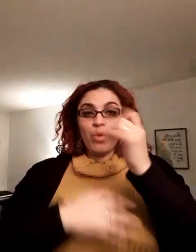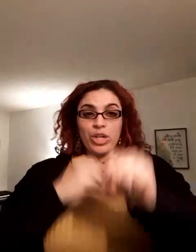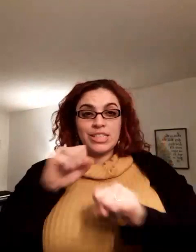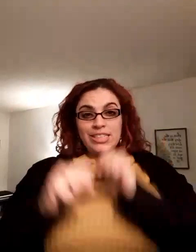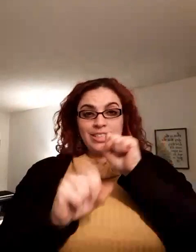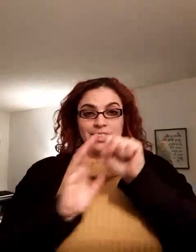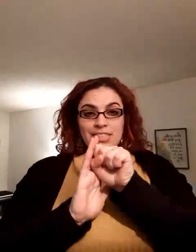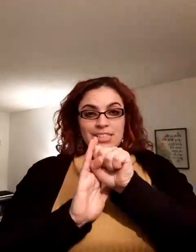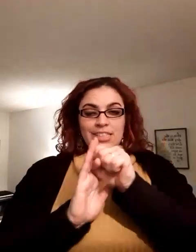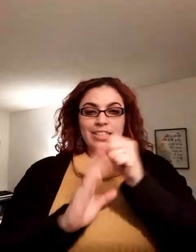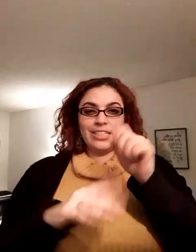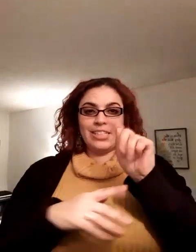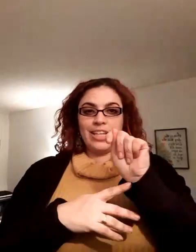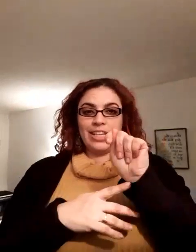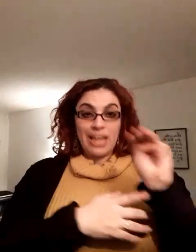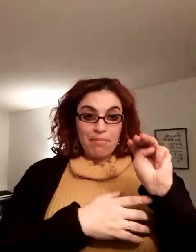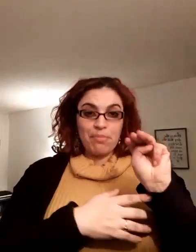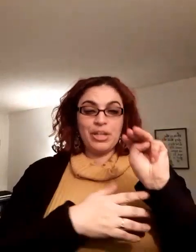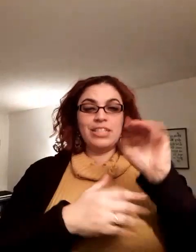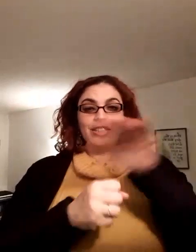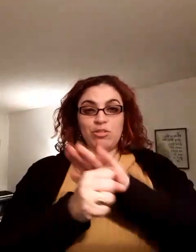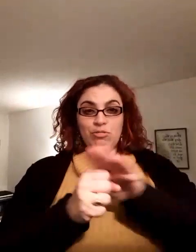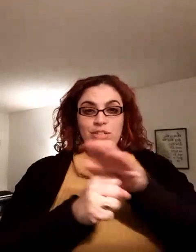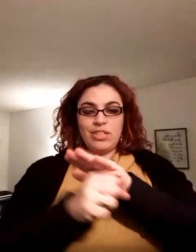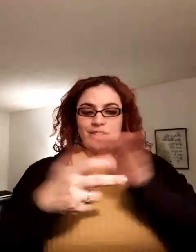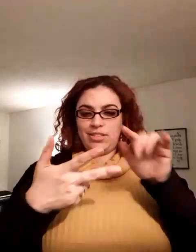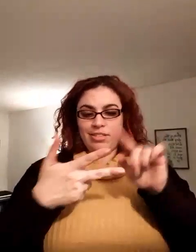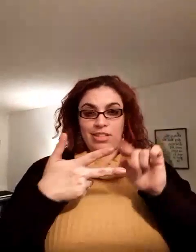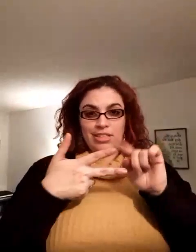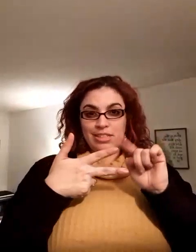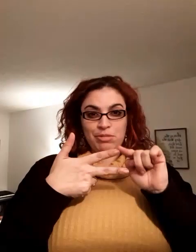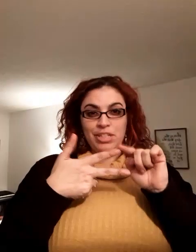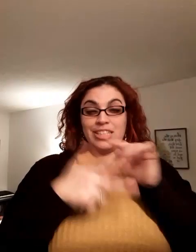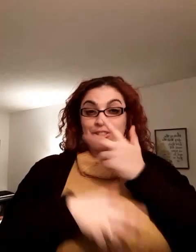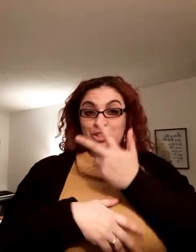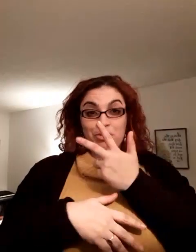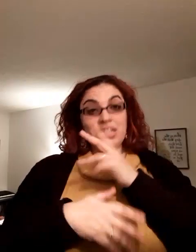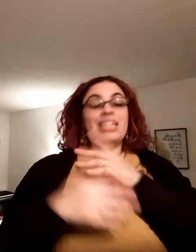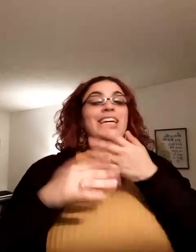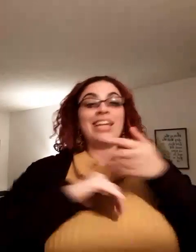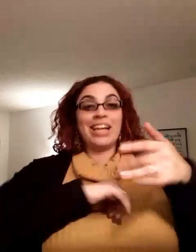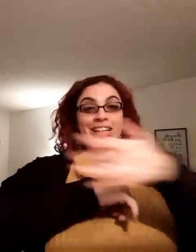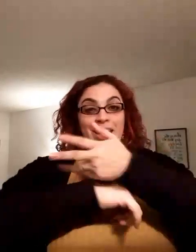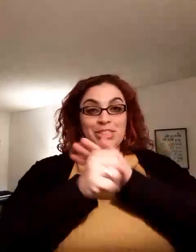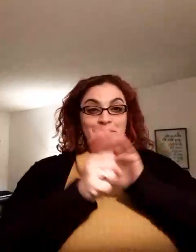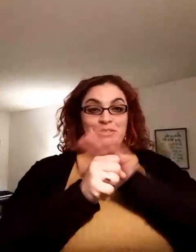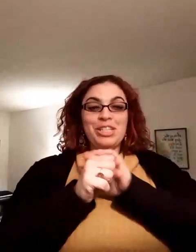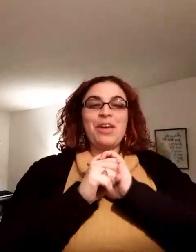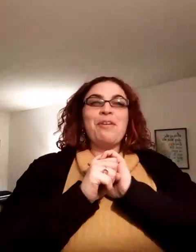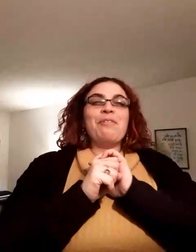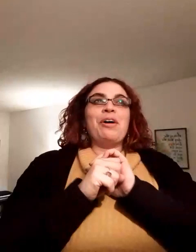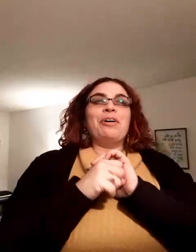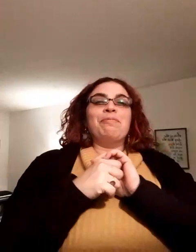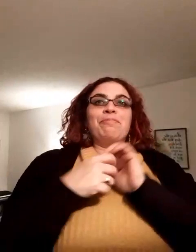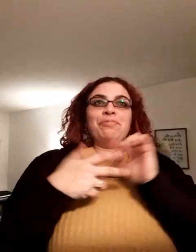4 seasons is the temperate zone. So that's this one, because there's 3 climate zones.